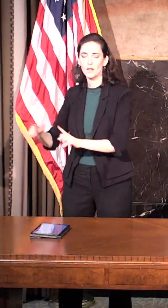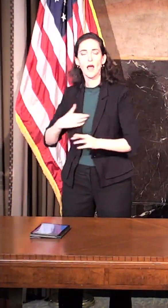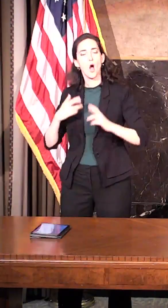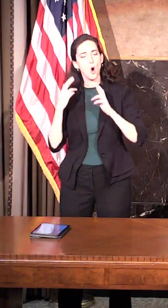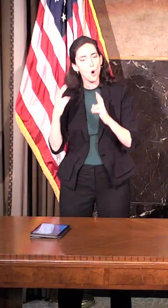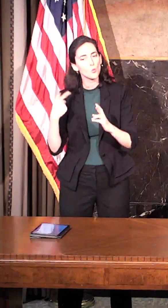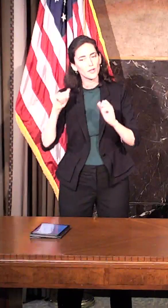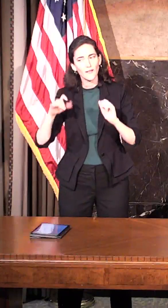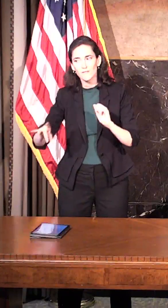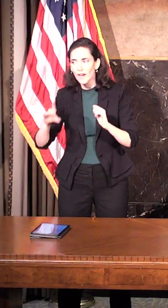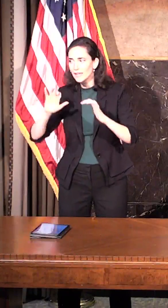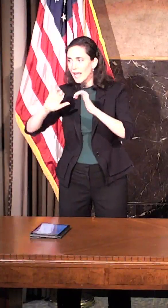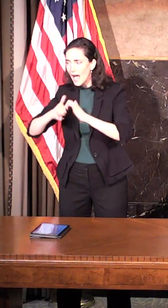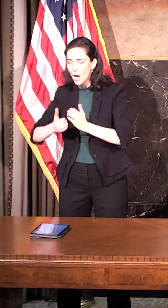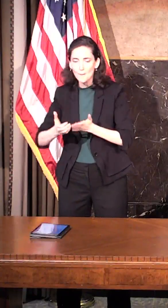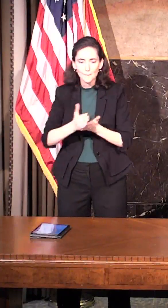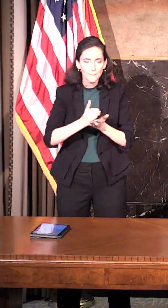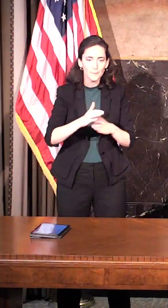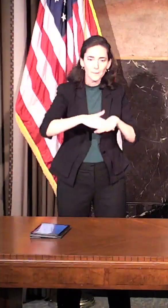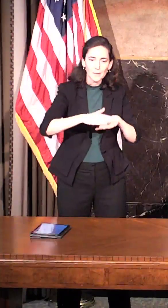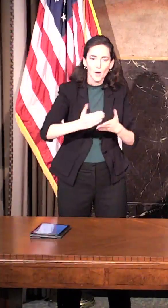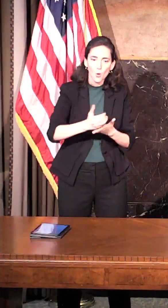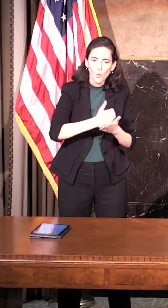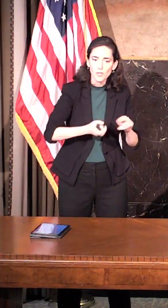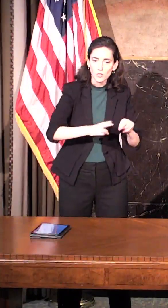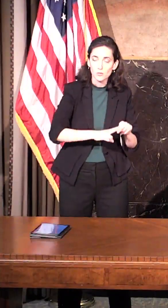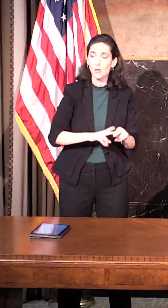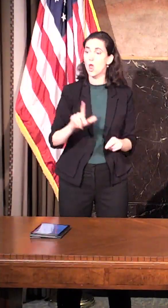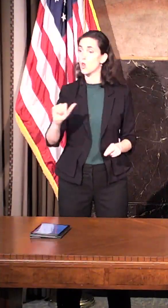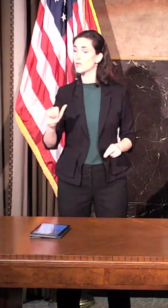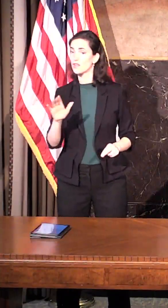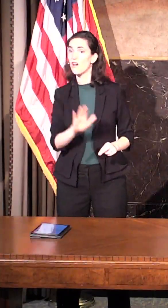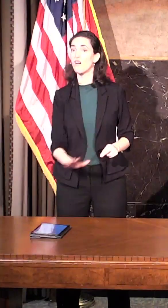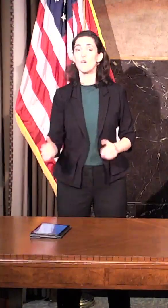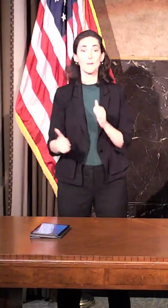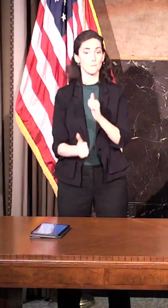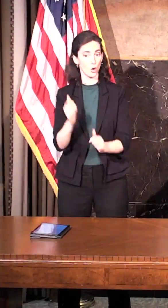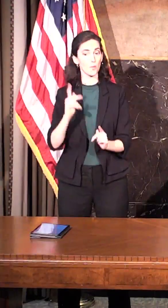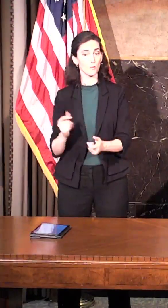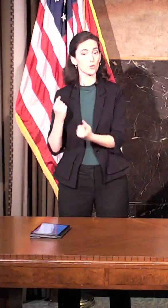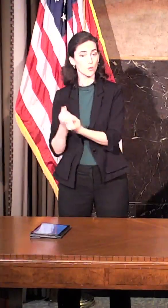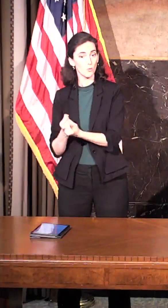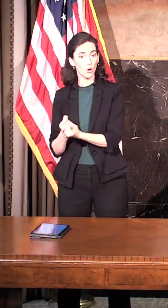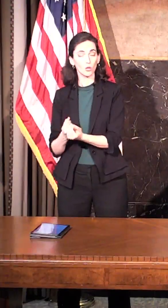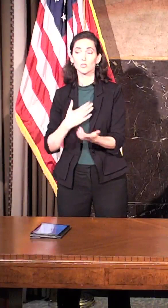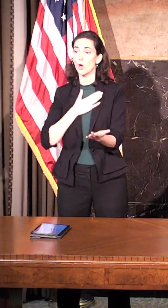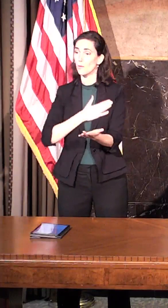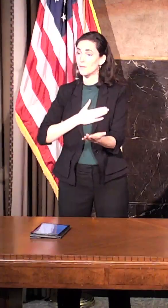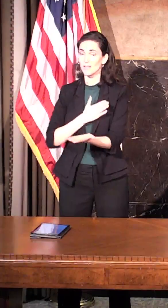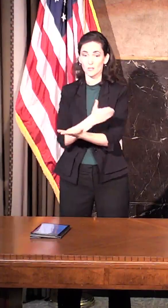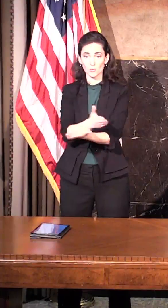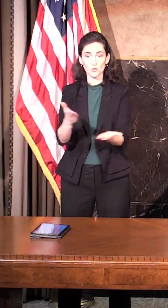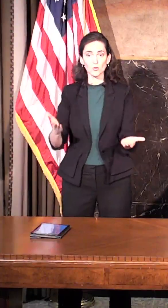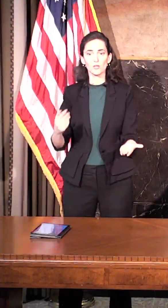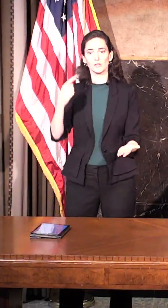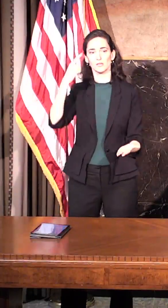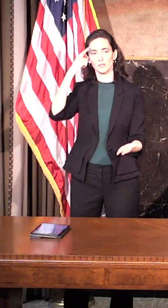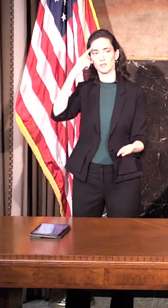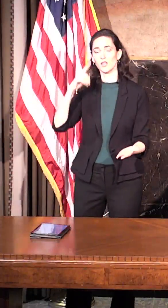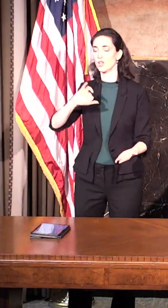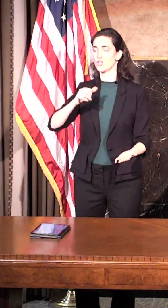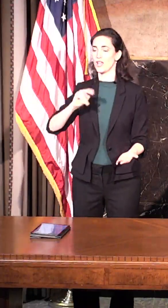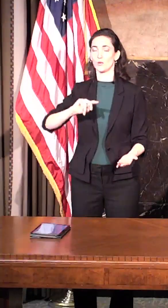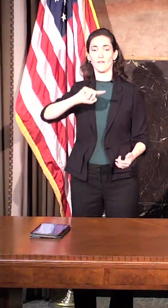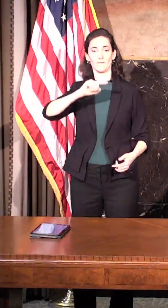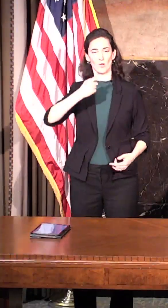do this. And the vast majority of people in Louisiana support it. I'd ask you to look at what happened on the first day of